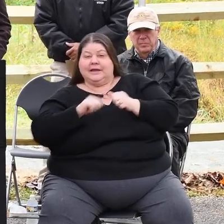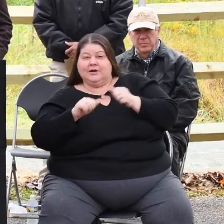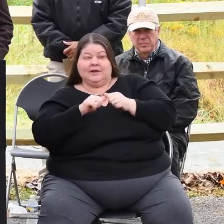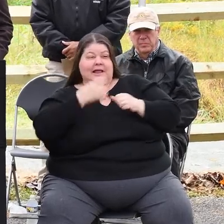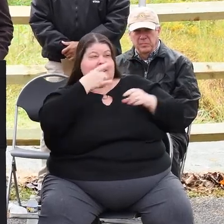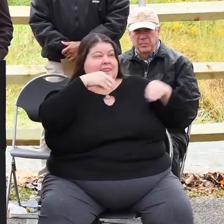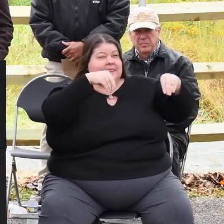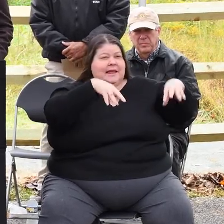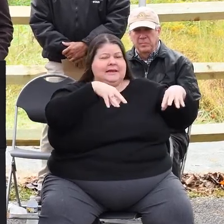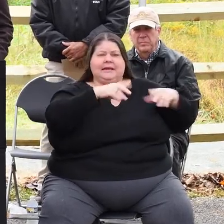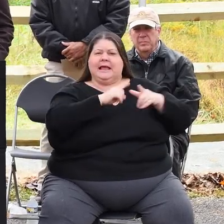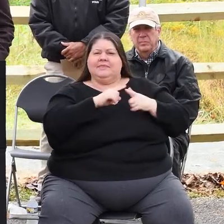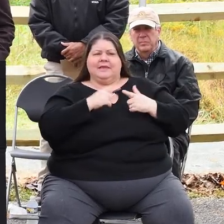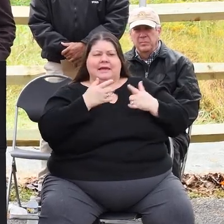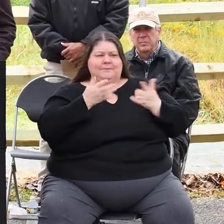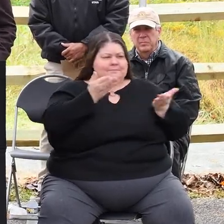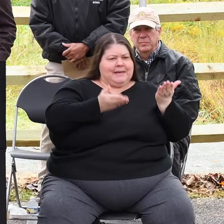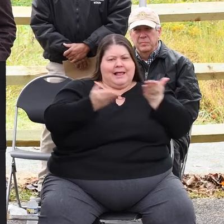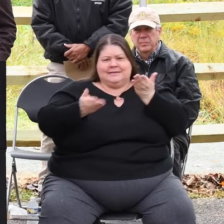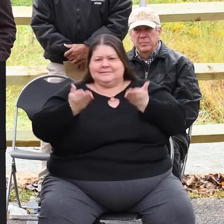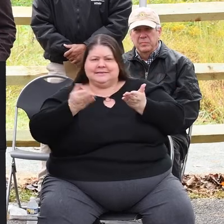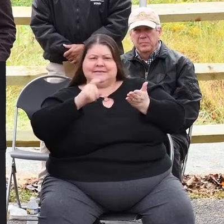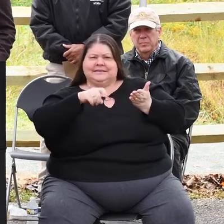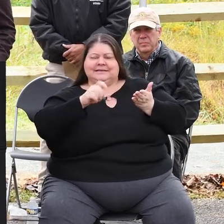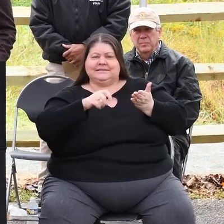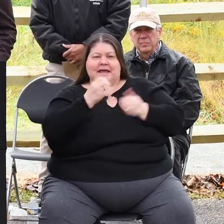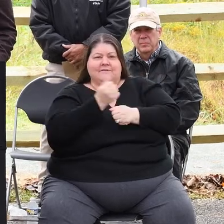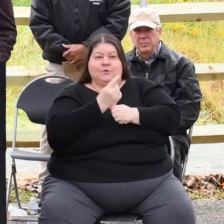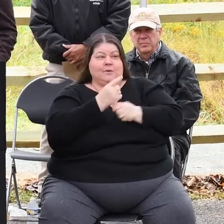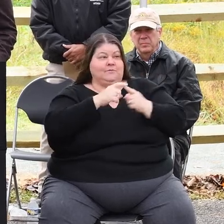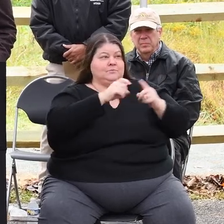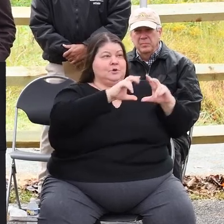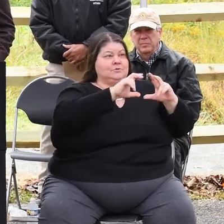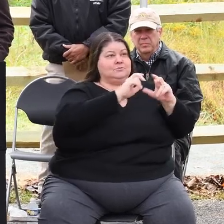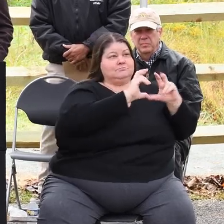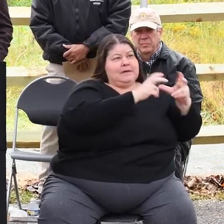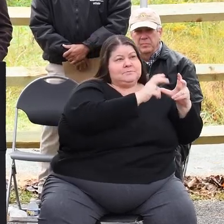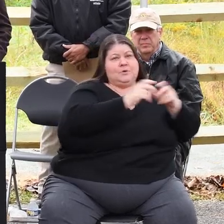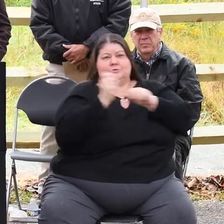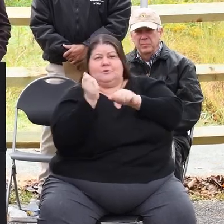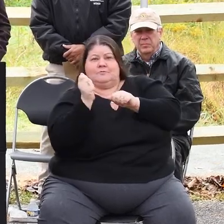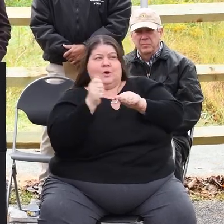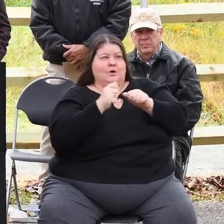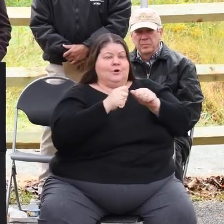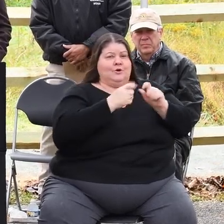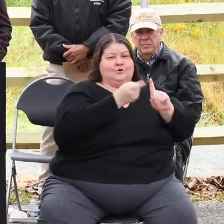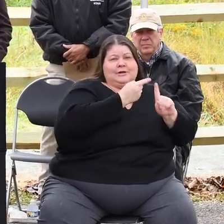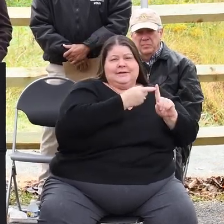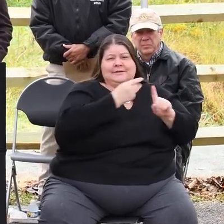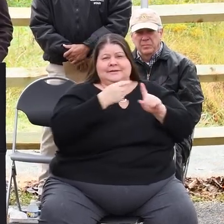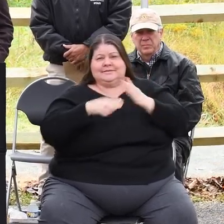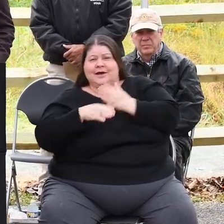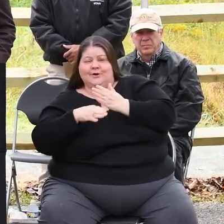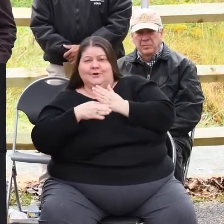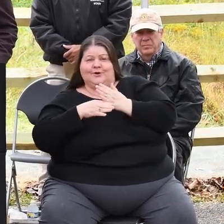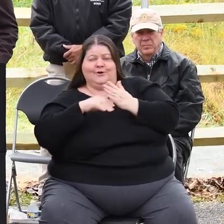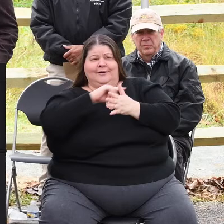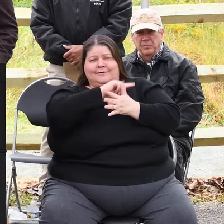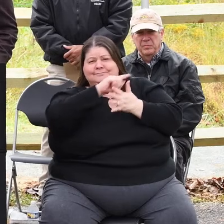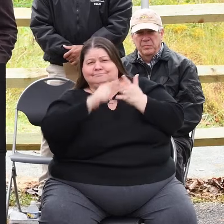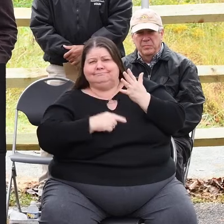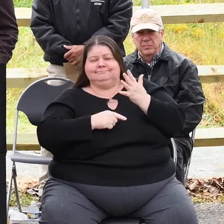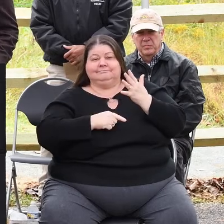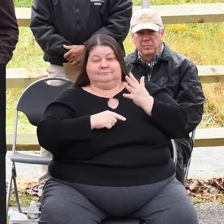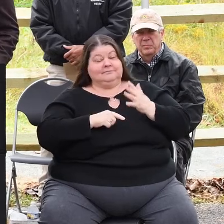then balancing the needs of everyone, from softball and basketball players to cricket fans and soccer enthusiasts,